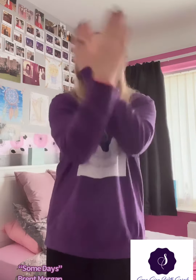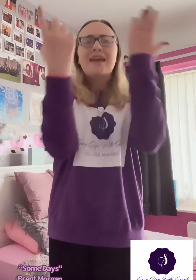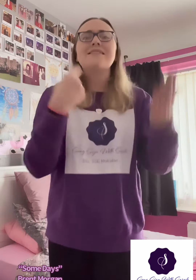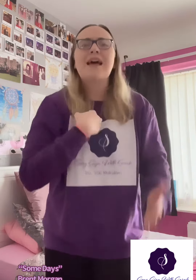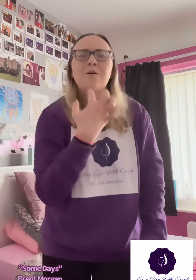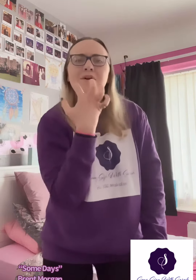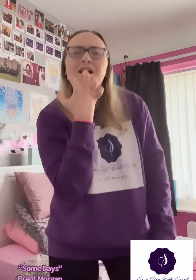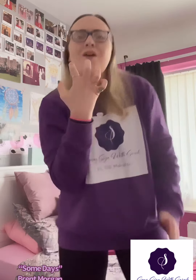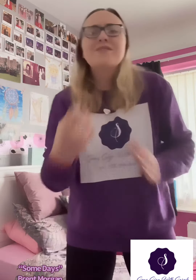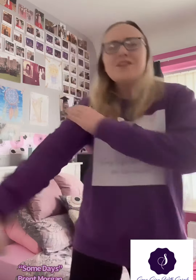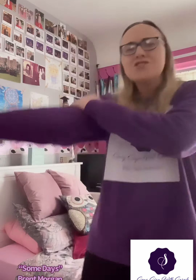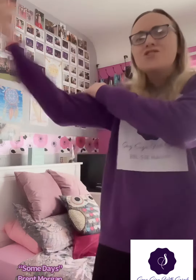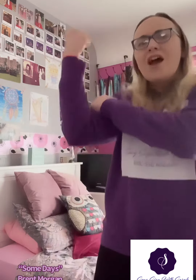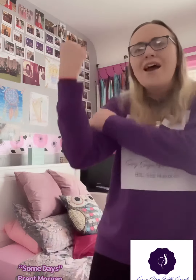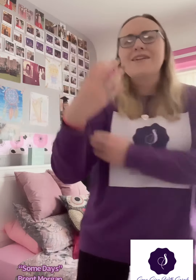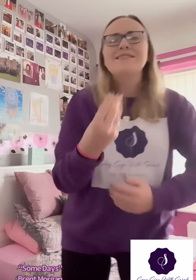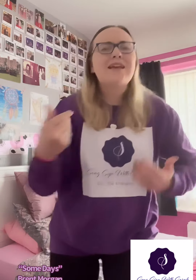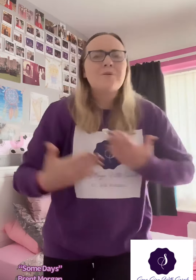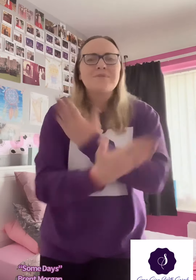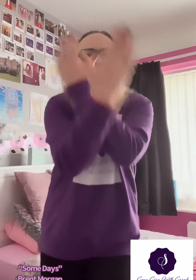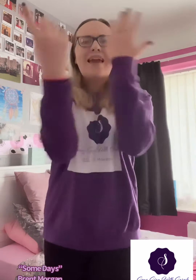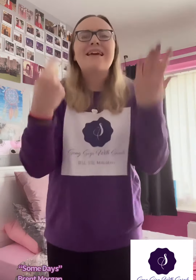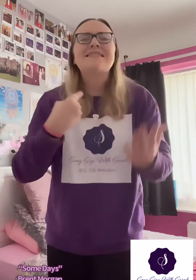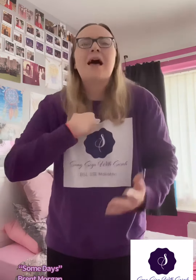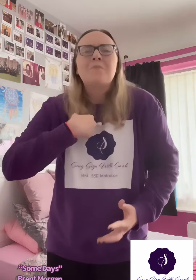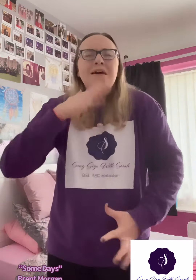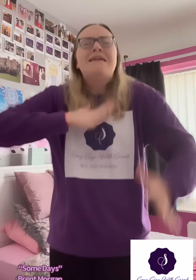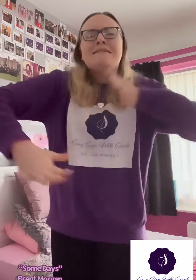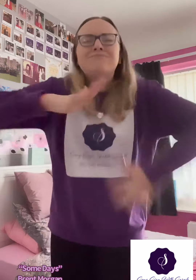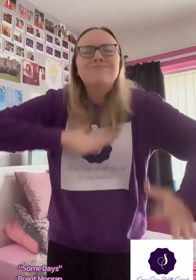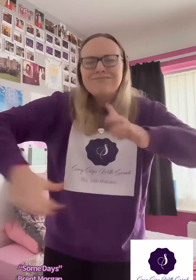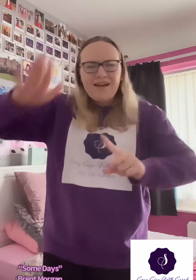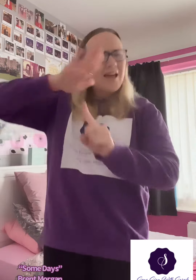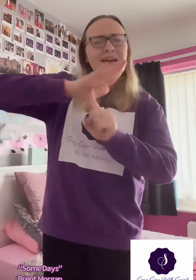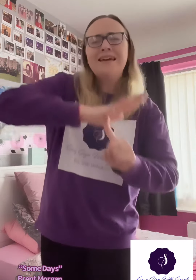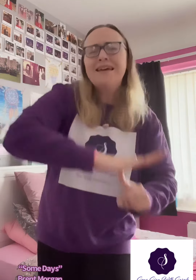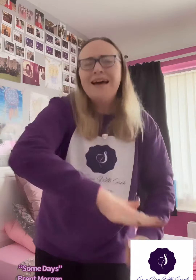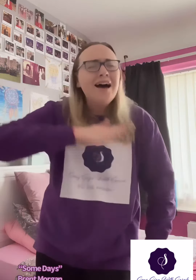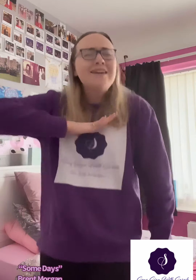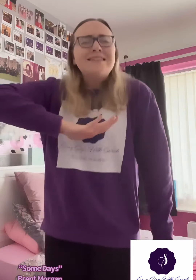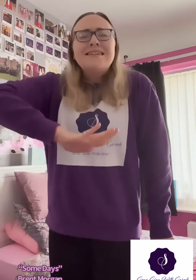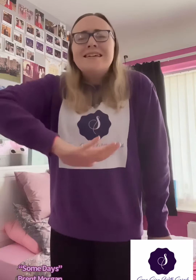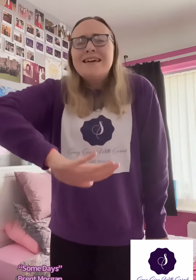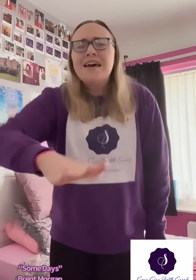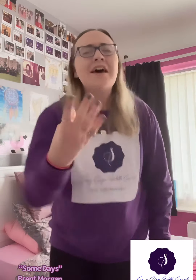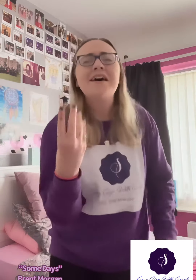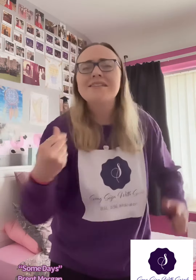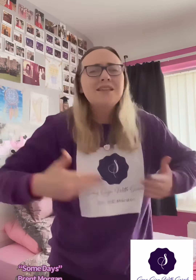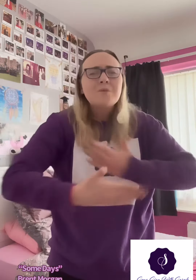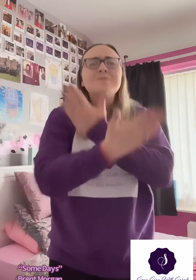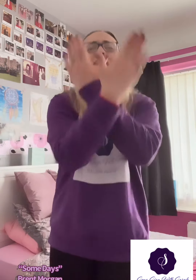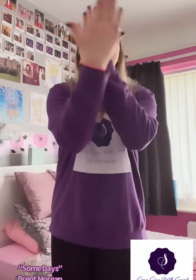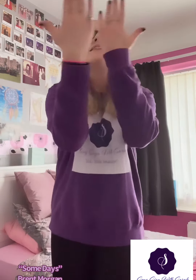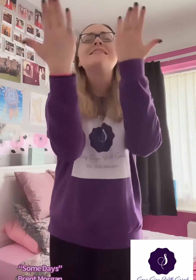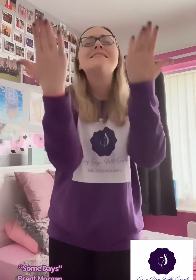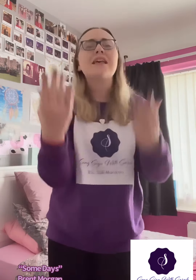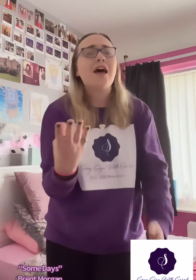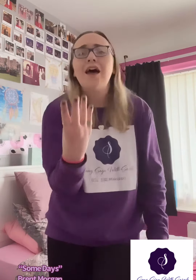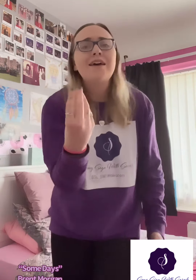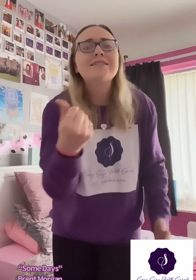Some days I'm holding strong. Some days I'm barely hanging on.